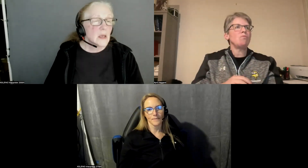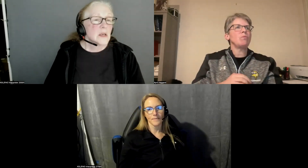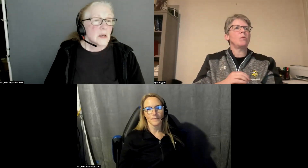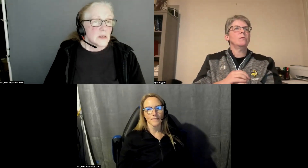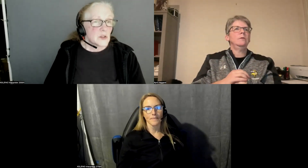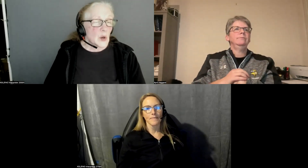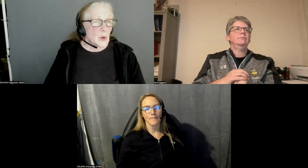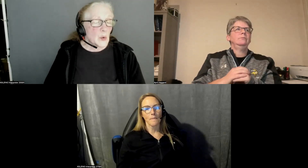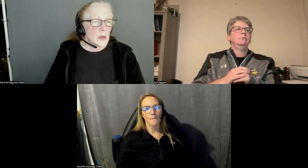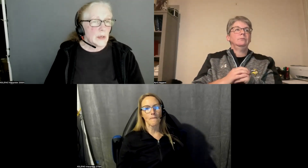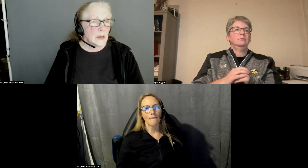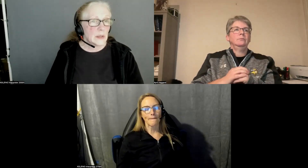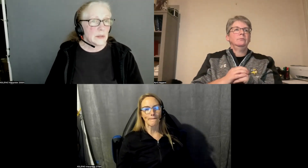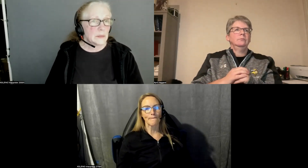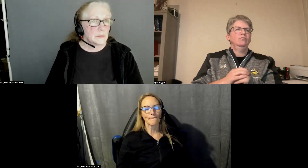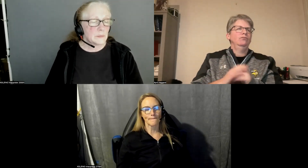tonight. So